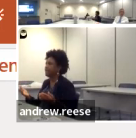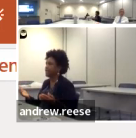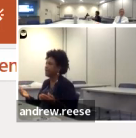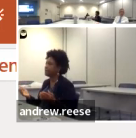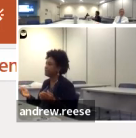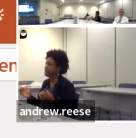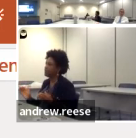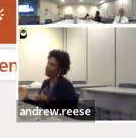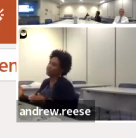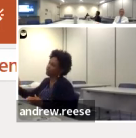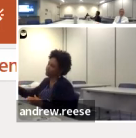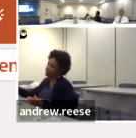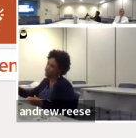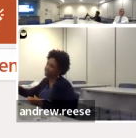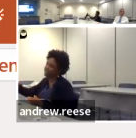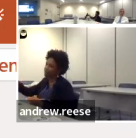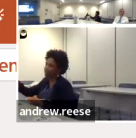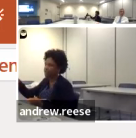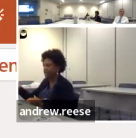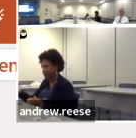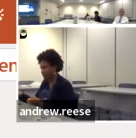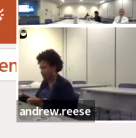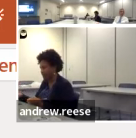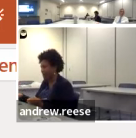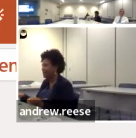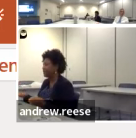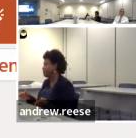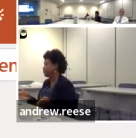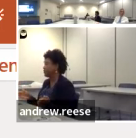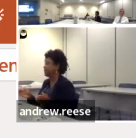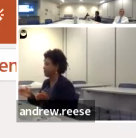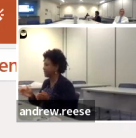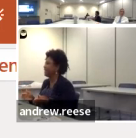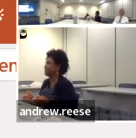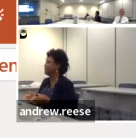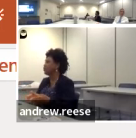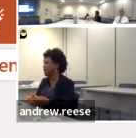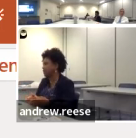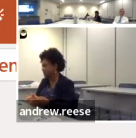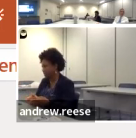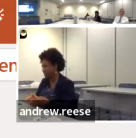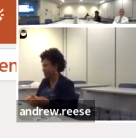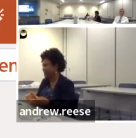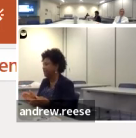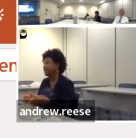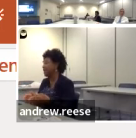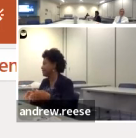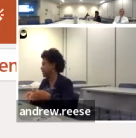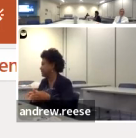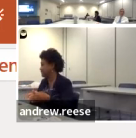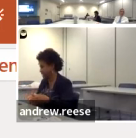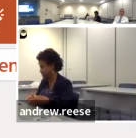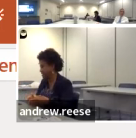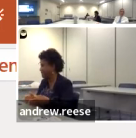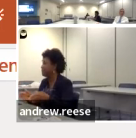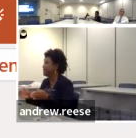providers feeling that, oh, it's the responsibility of the day provider. So I'm just trying to say, this is where you come in. This is how it